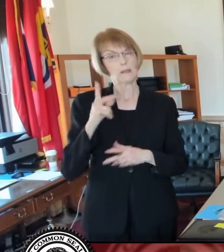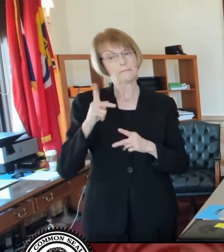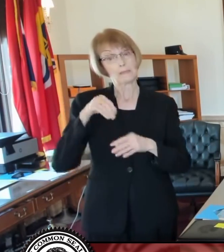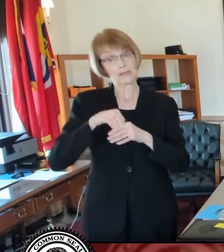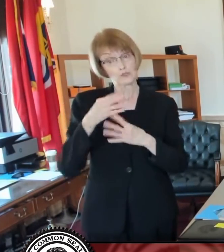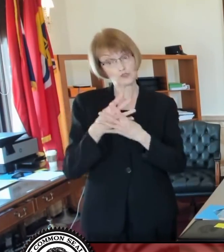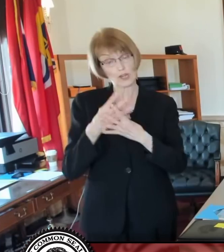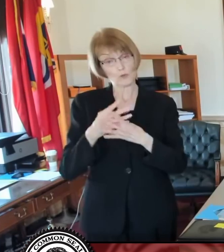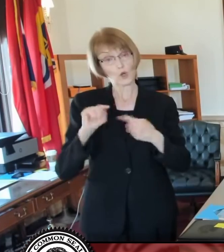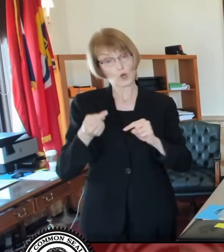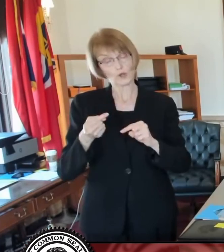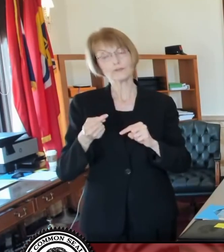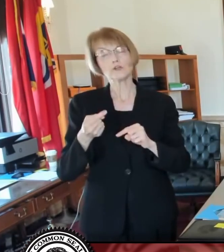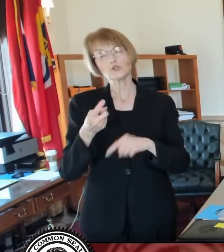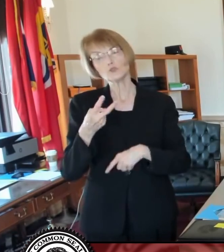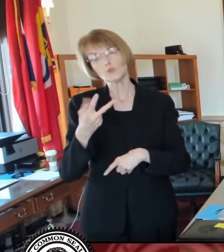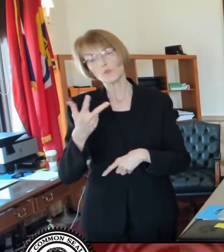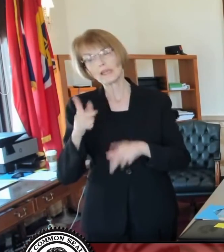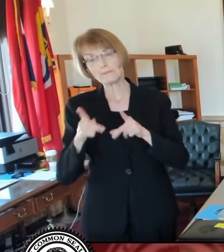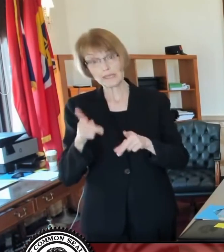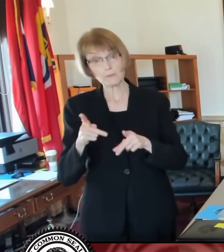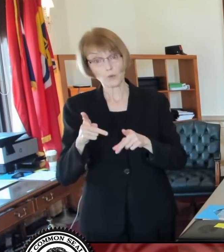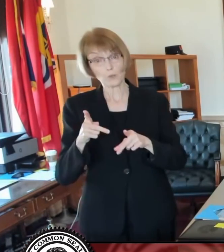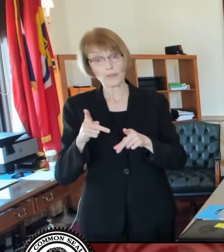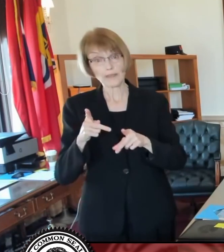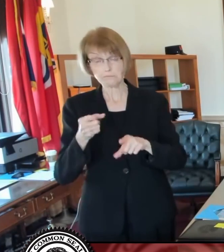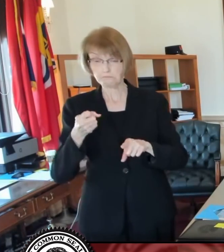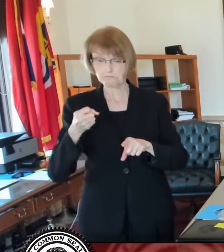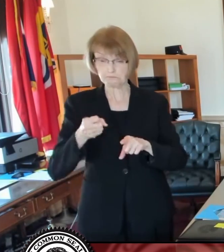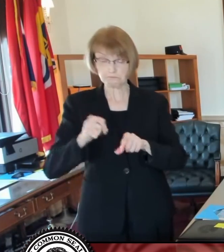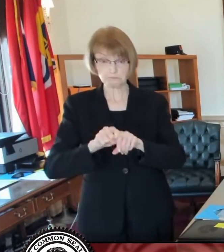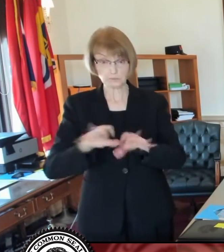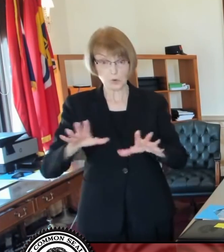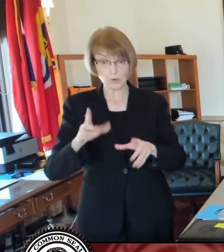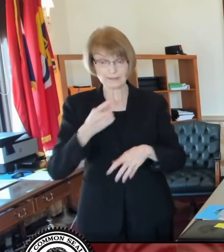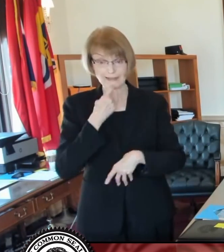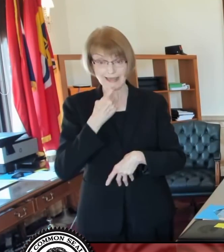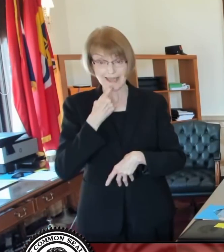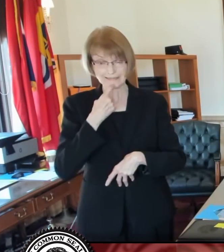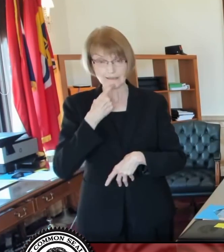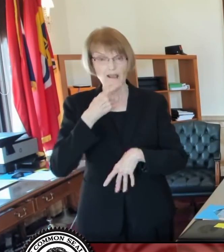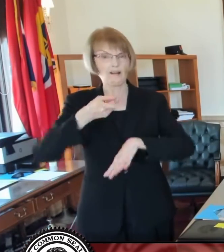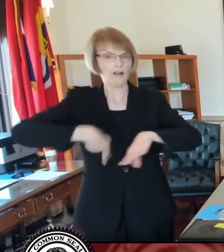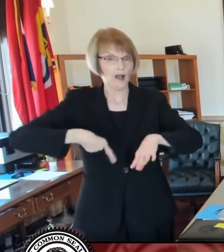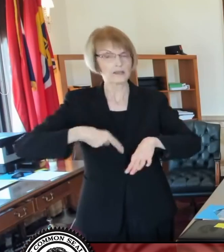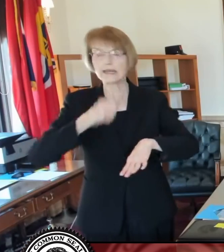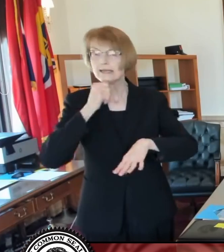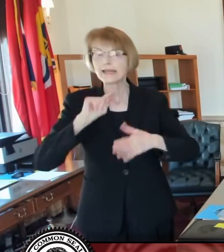people who cut themselves as they broke the glass out, and they're not serious cuts.